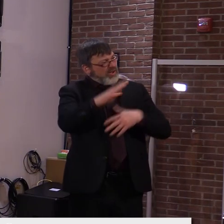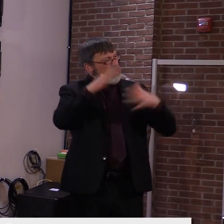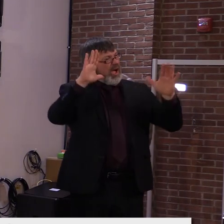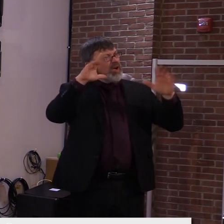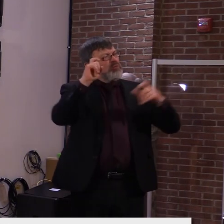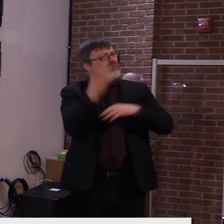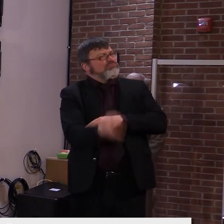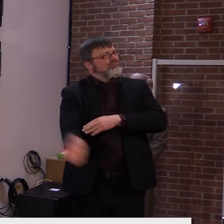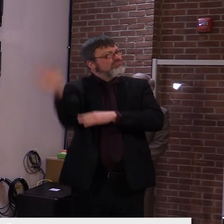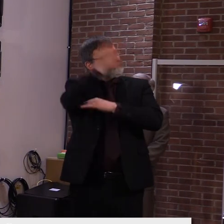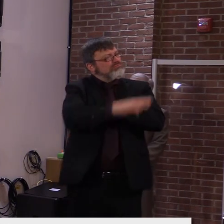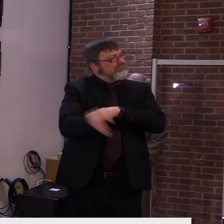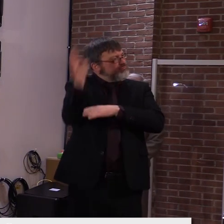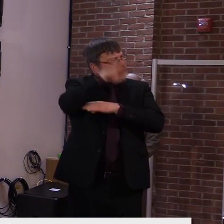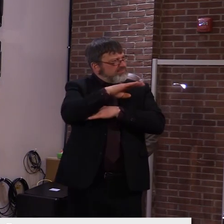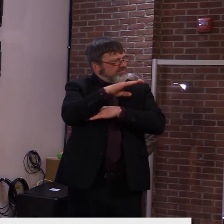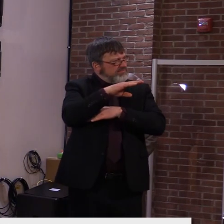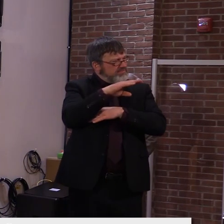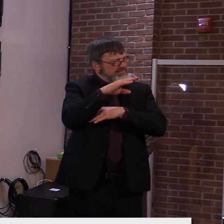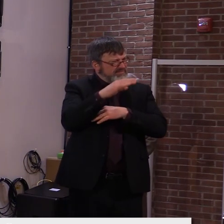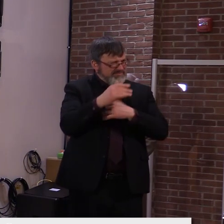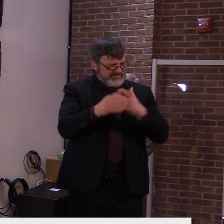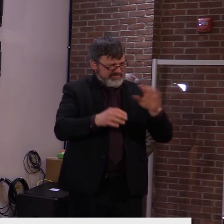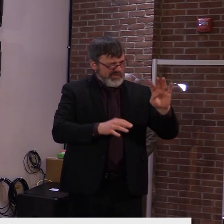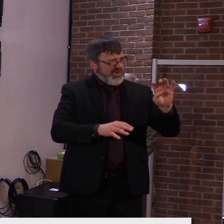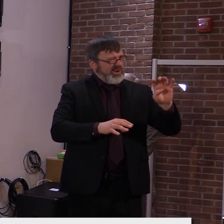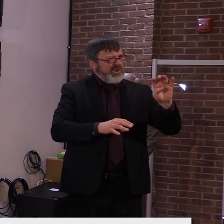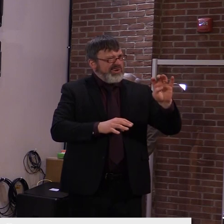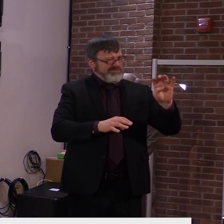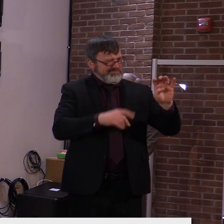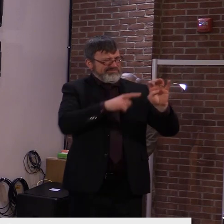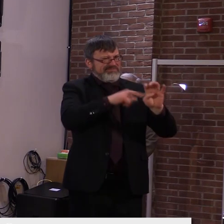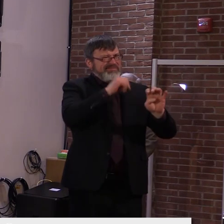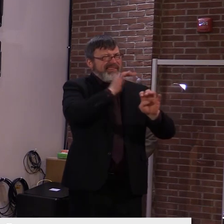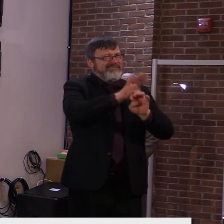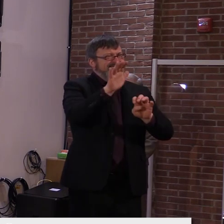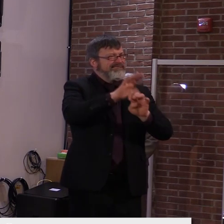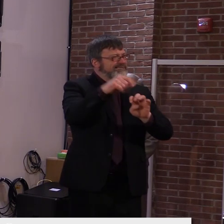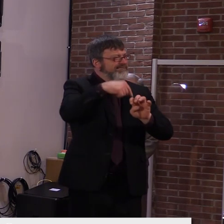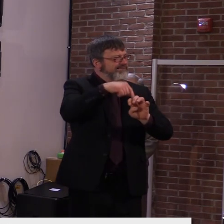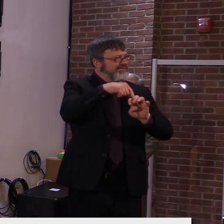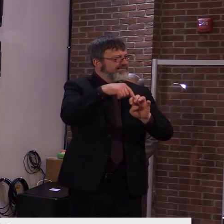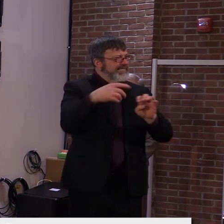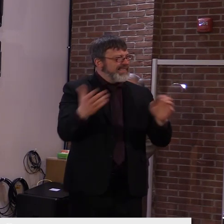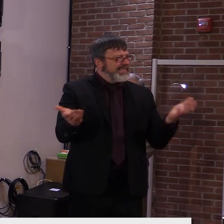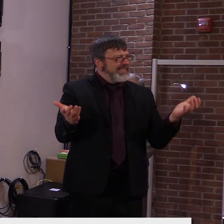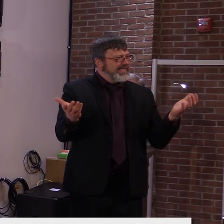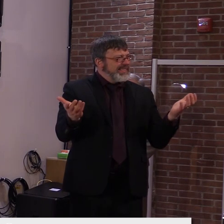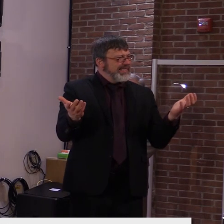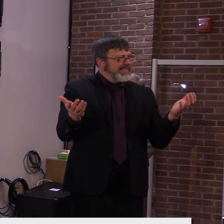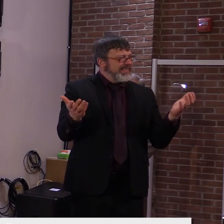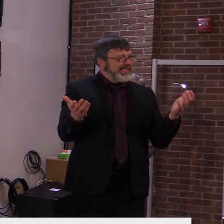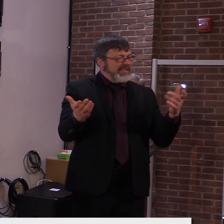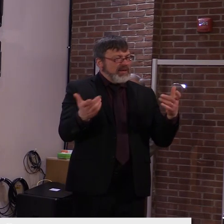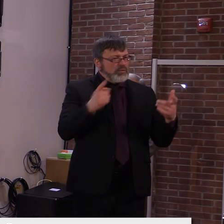they're driving over from the Northeast Kingdom or up from central or southern Vermont. And the veteran I spoke to